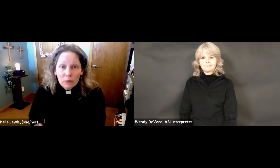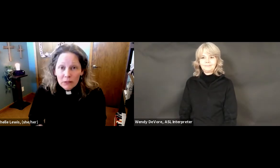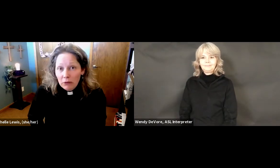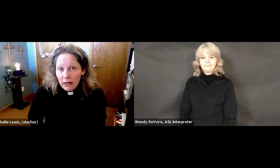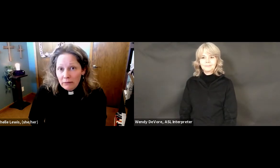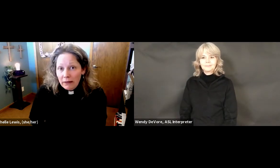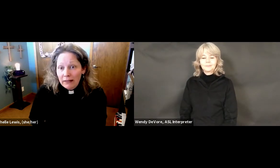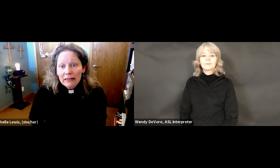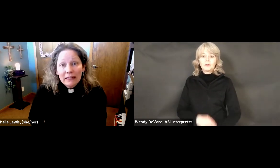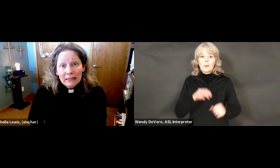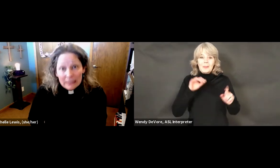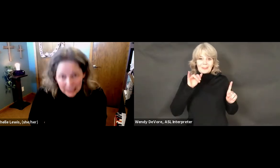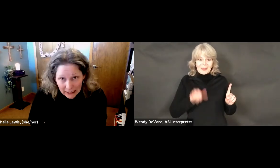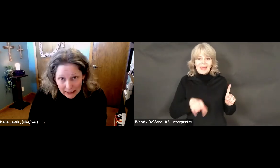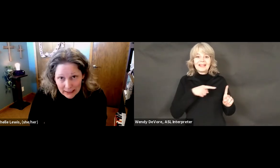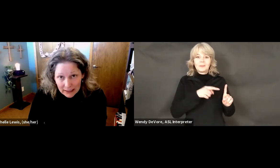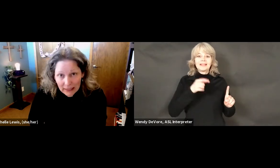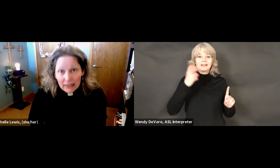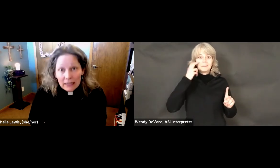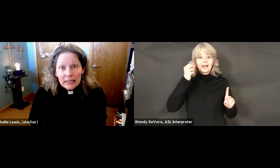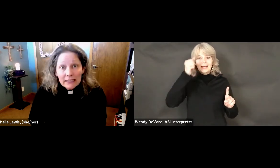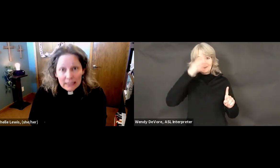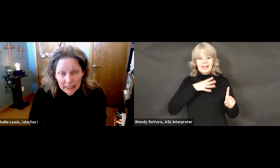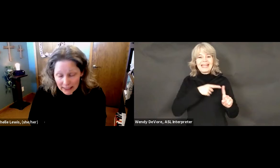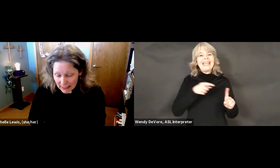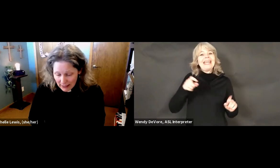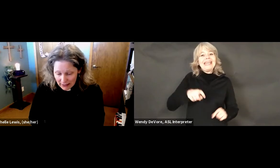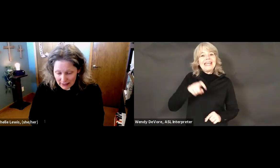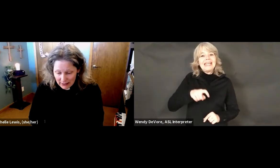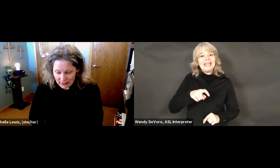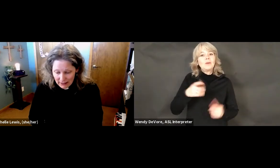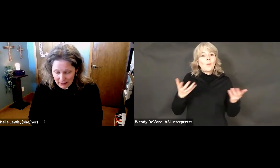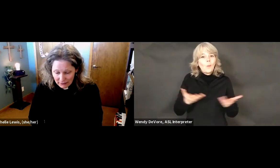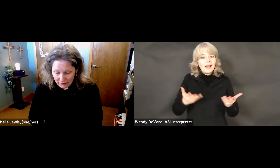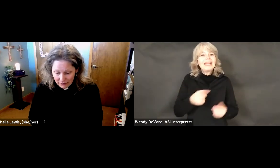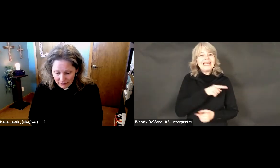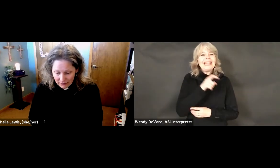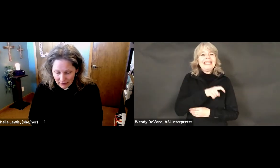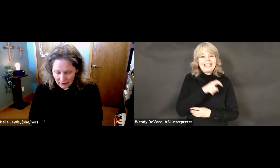This is what the blind man needs. He needs this.